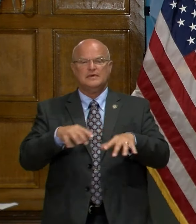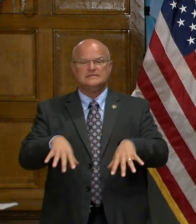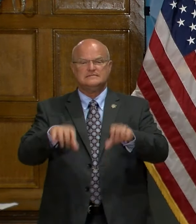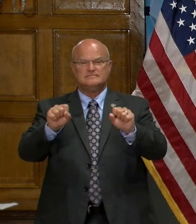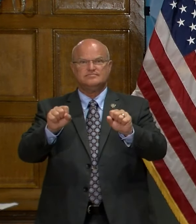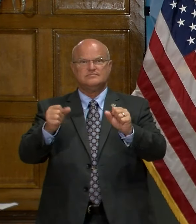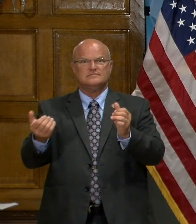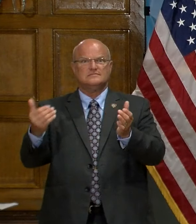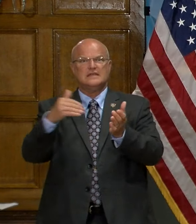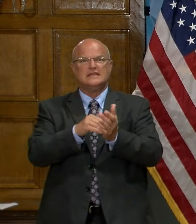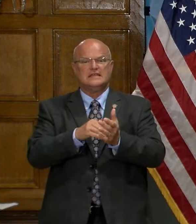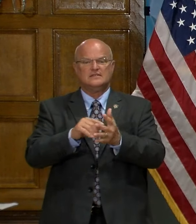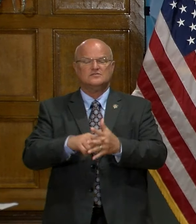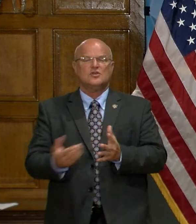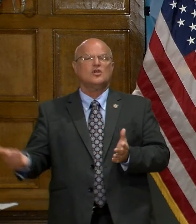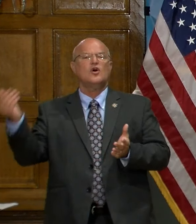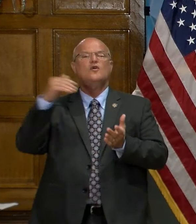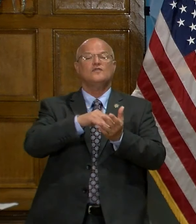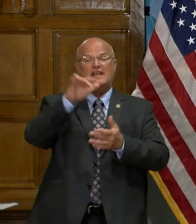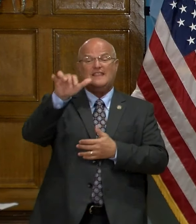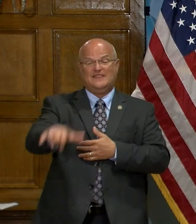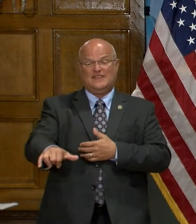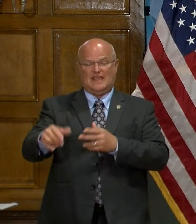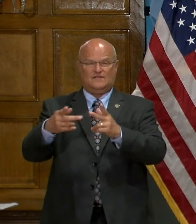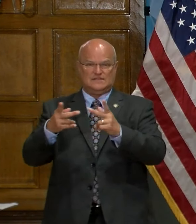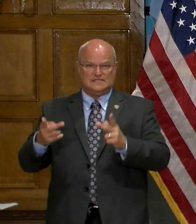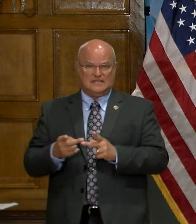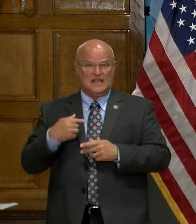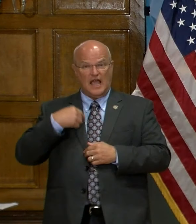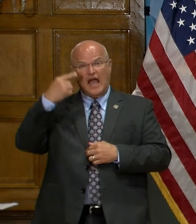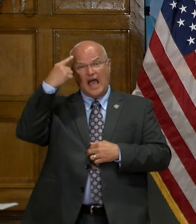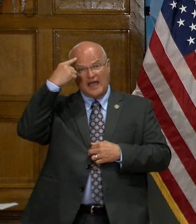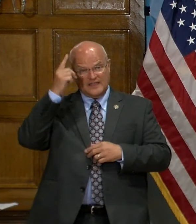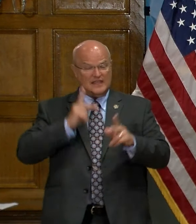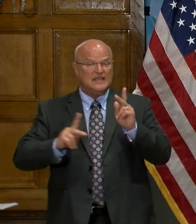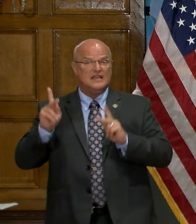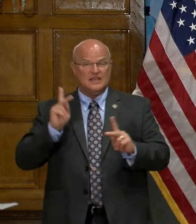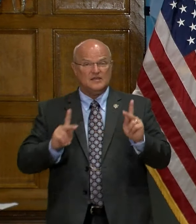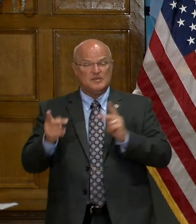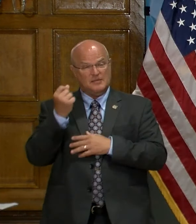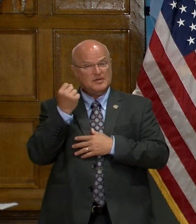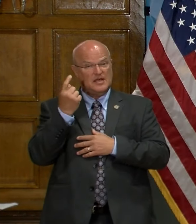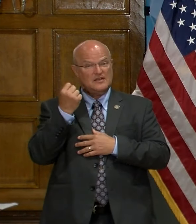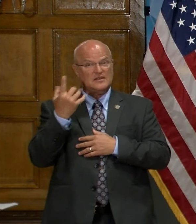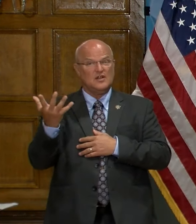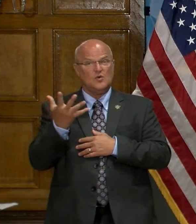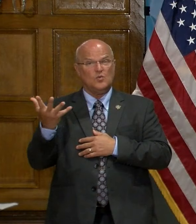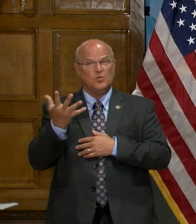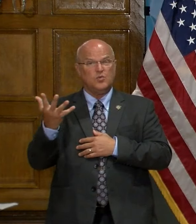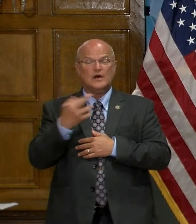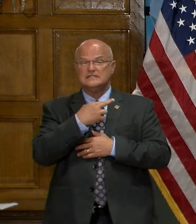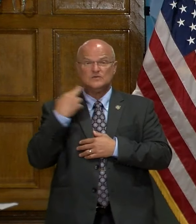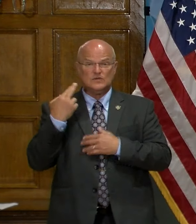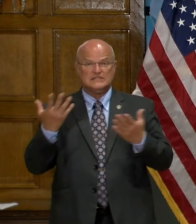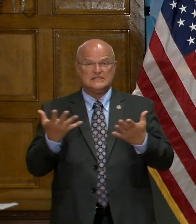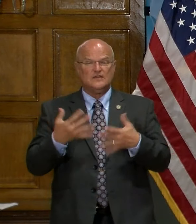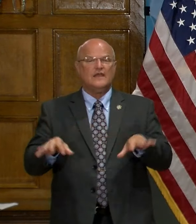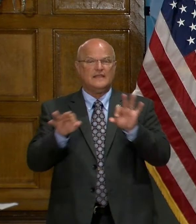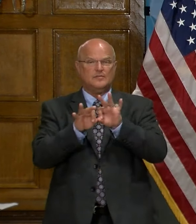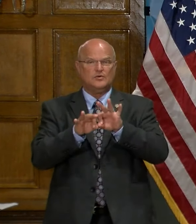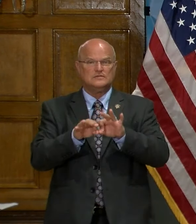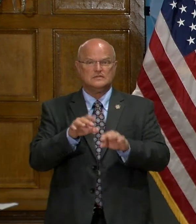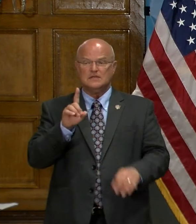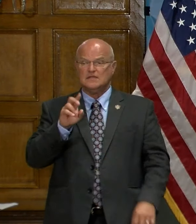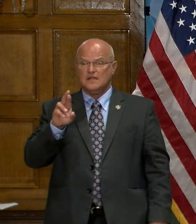steps once again to start over in that facility. So, I think everybody understands what's at stake here and the importance of